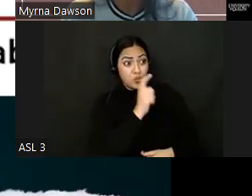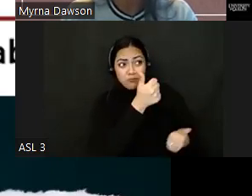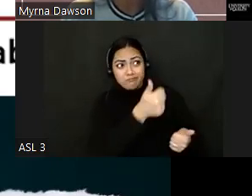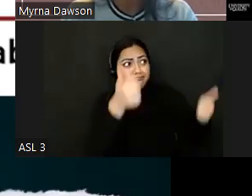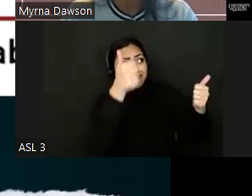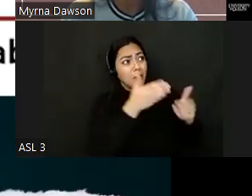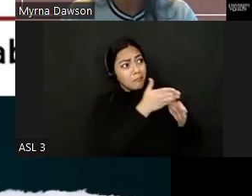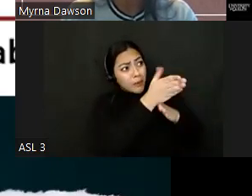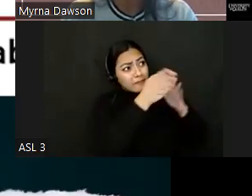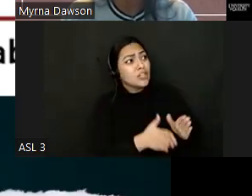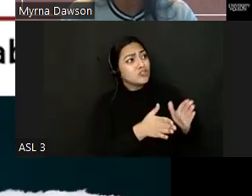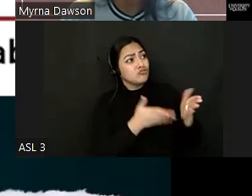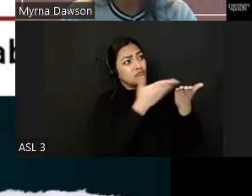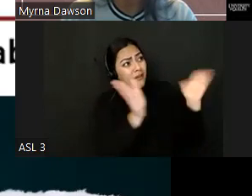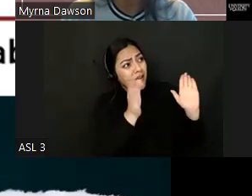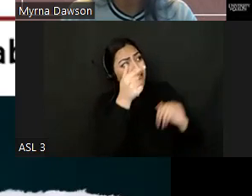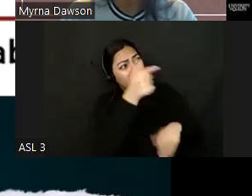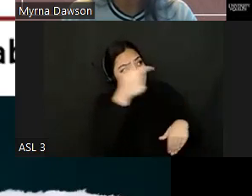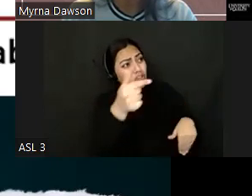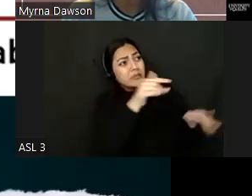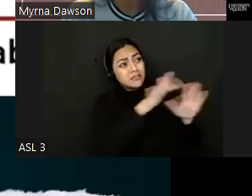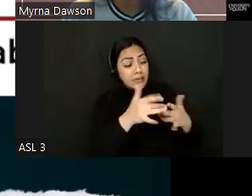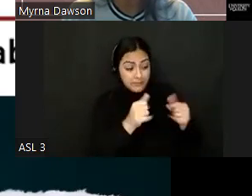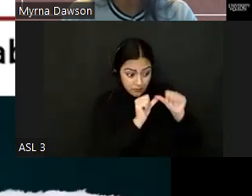and members of the public alike.